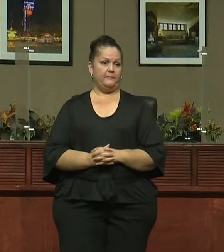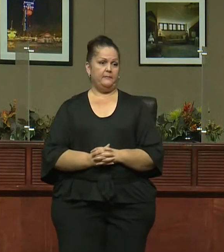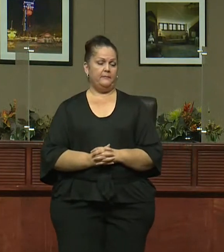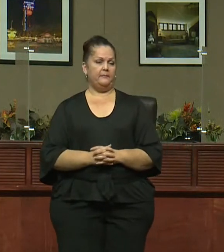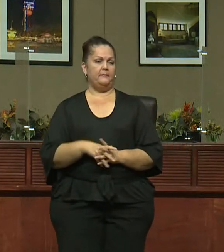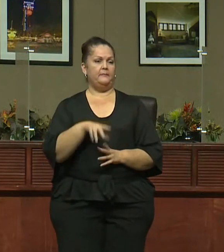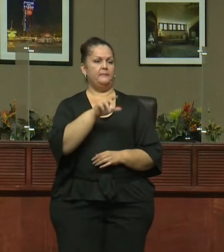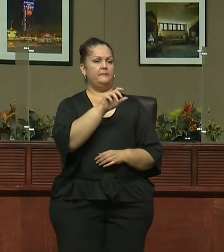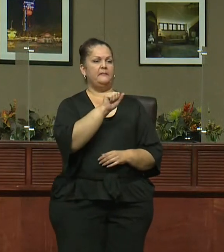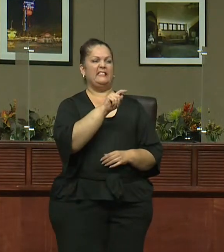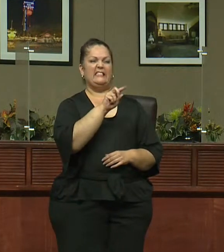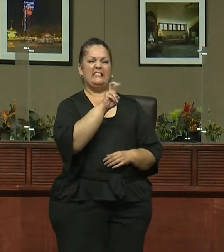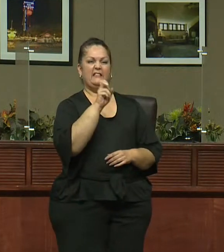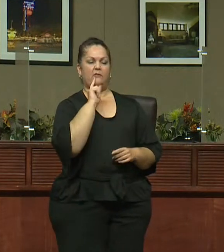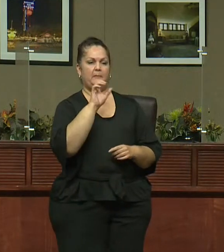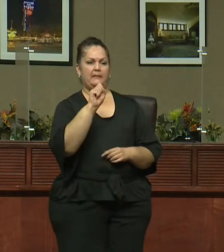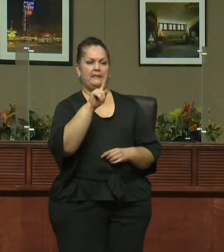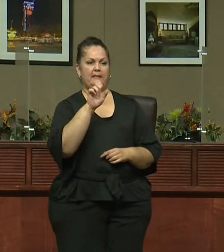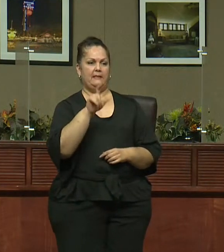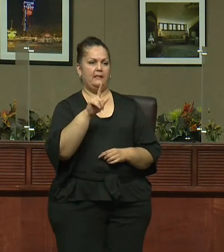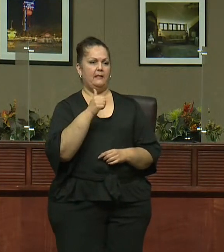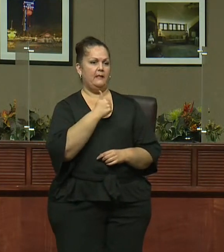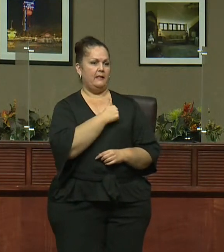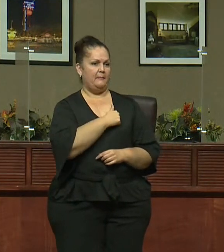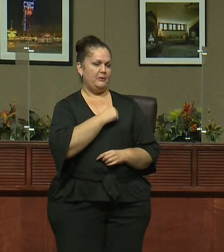Steve Goudet from the Sentinel. I'm sorry.